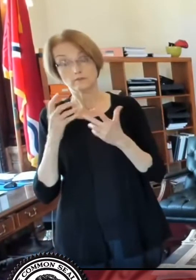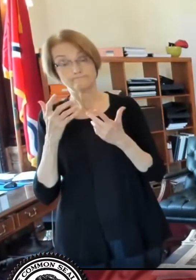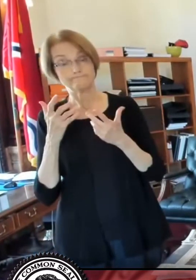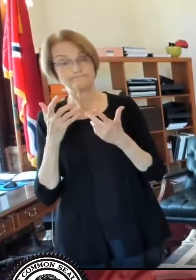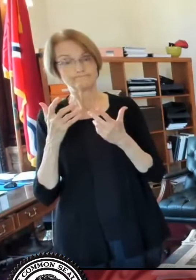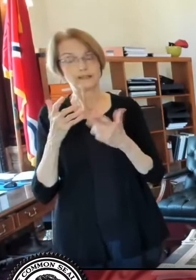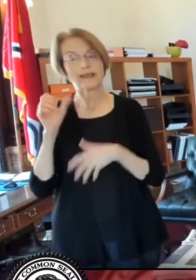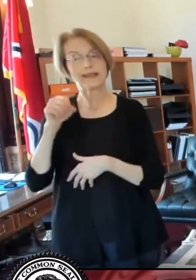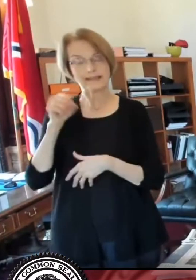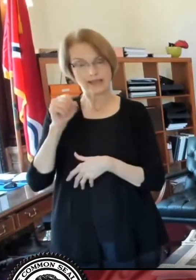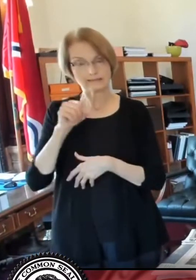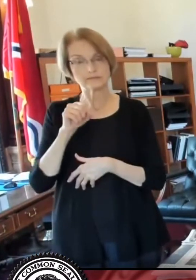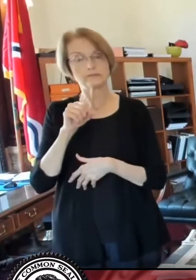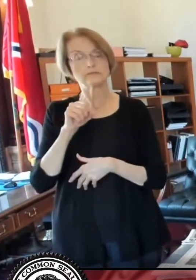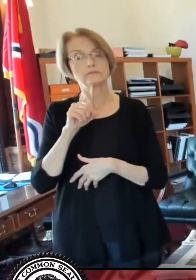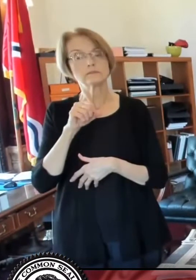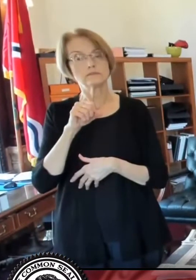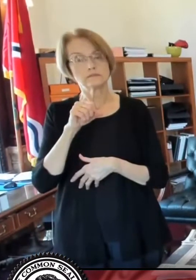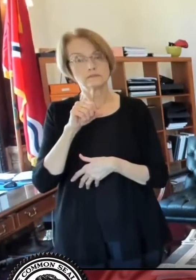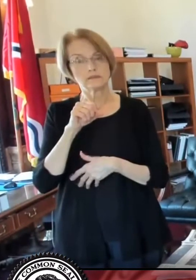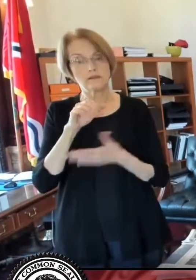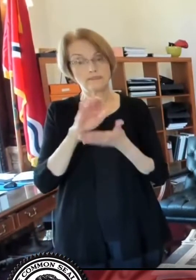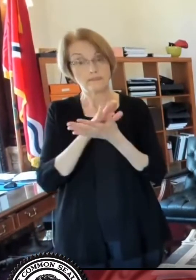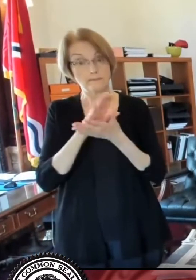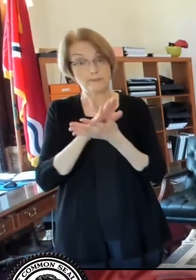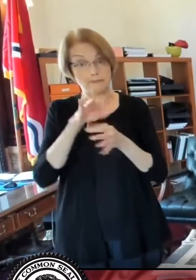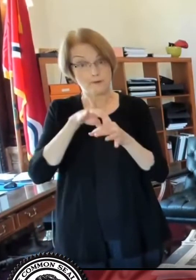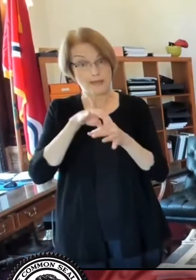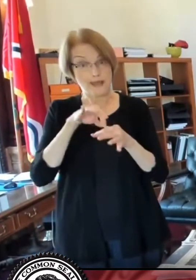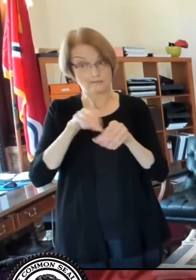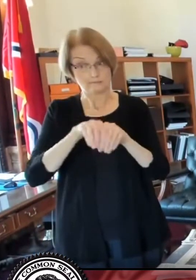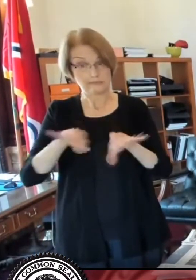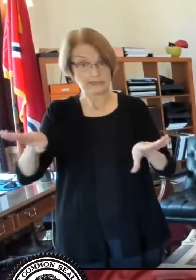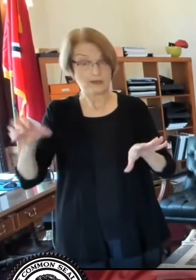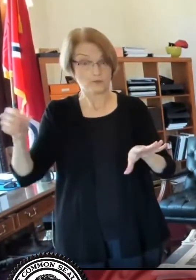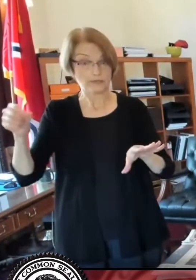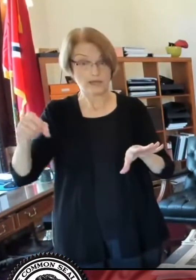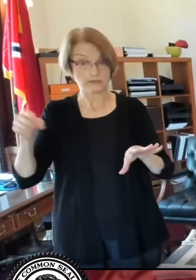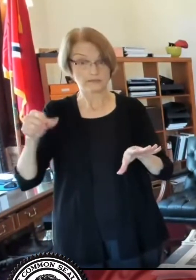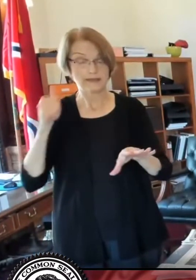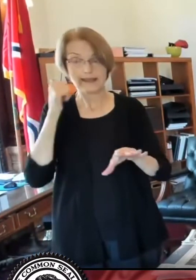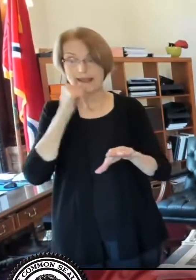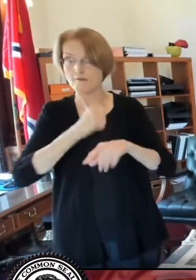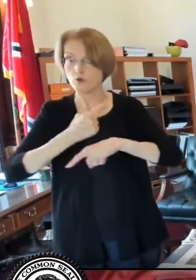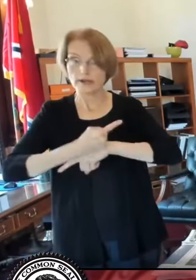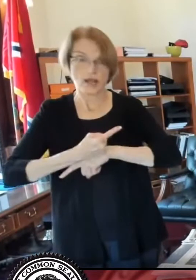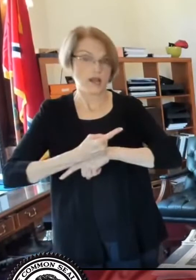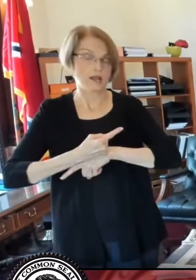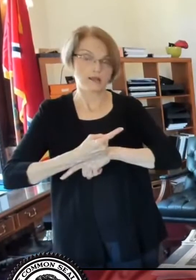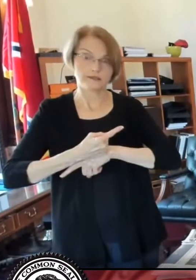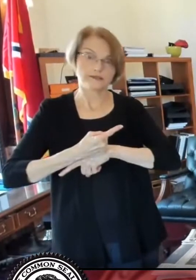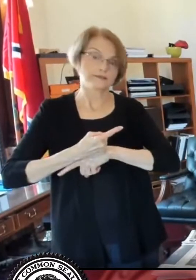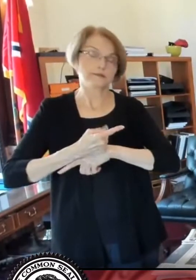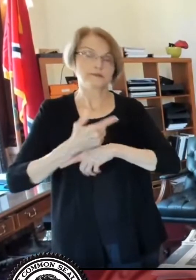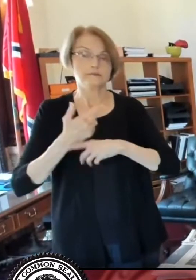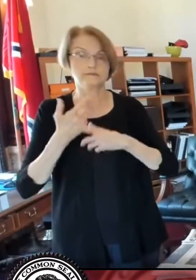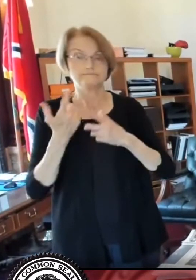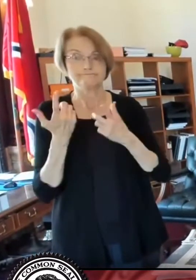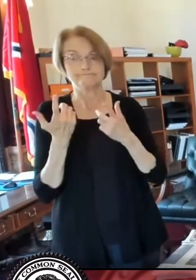So yes, ballots are being sent out. I mean, they're getting, every day, they're getting